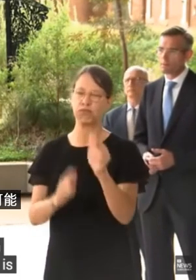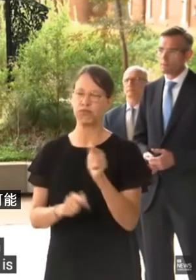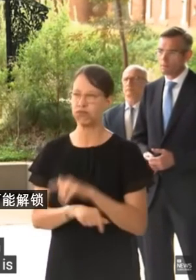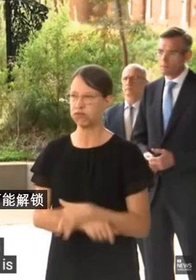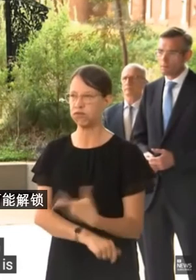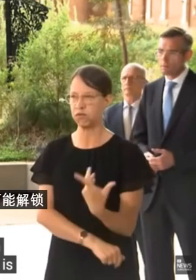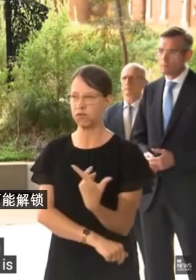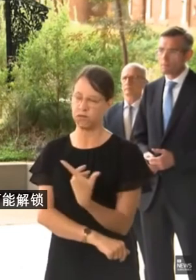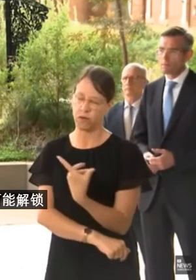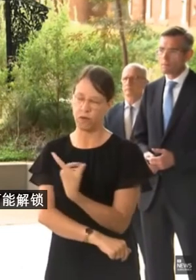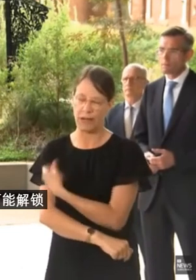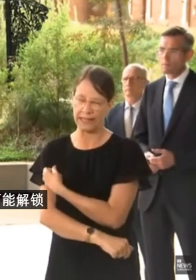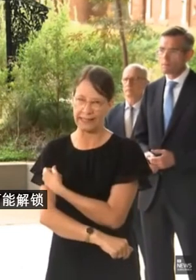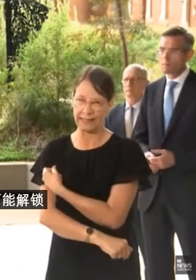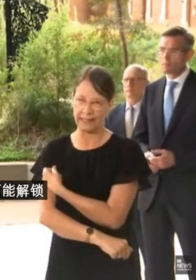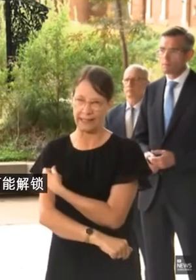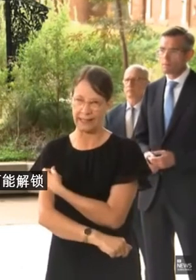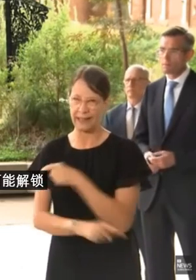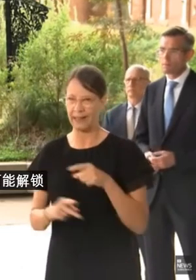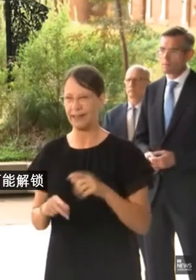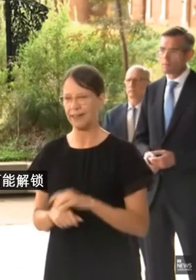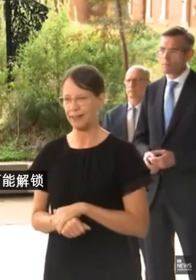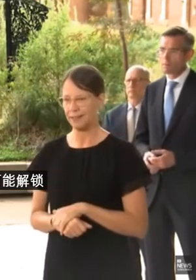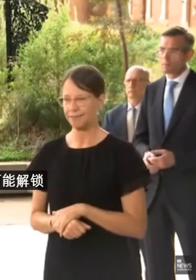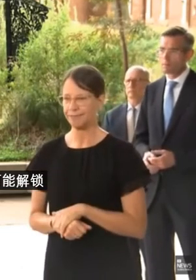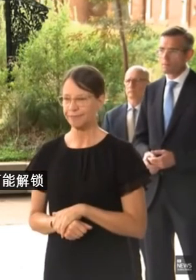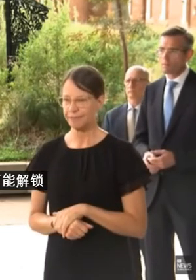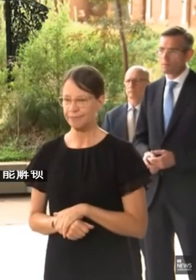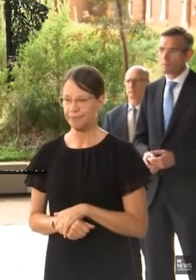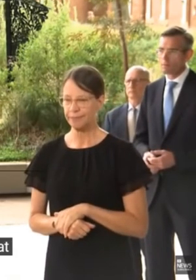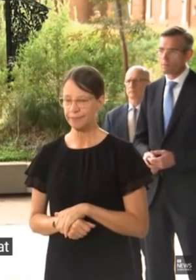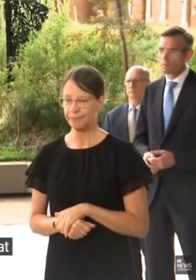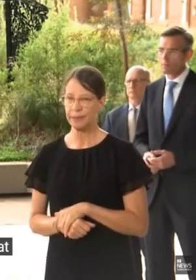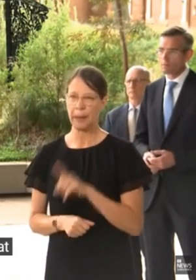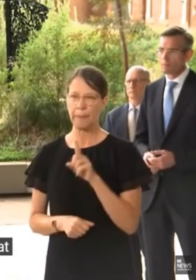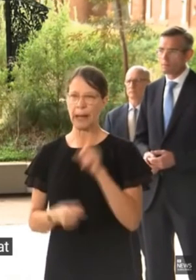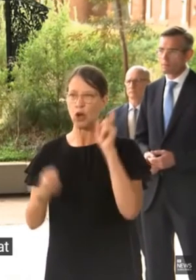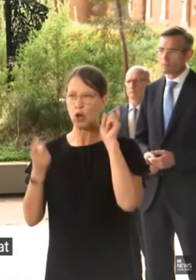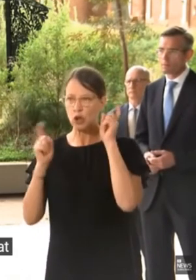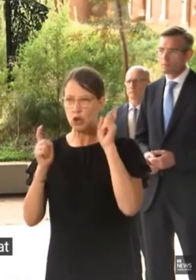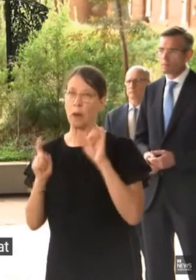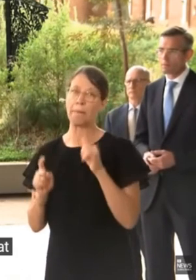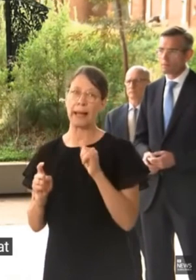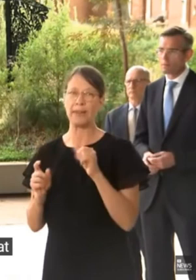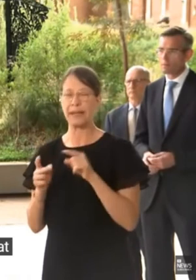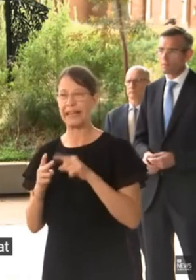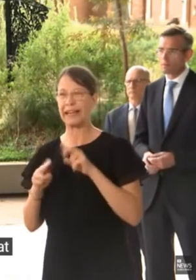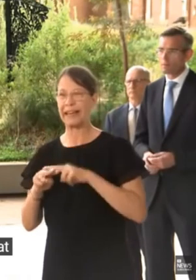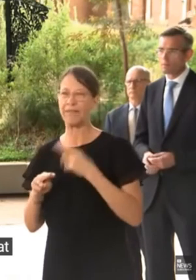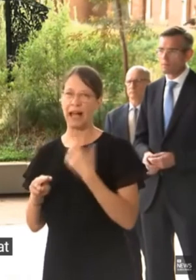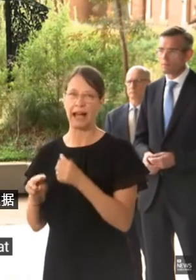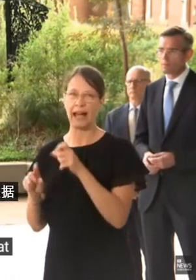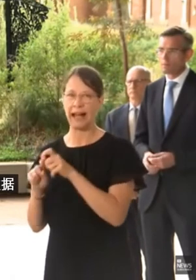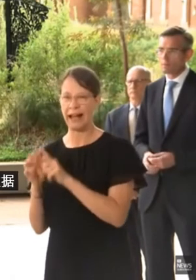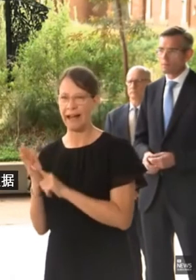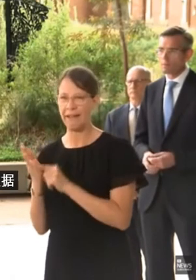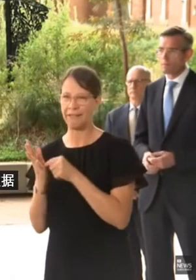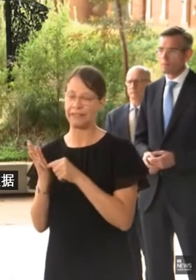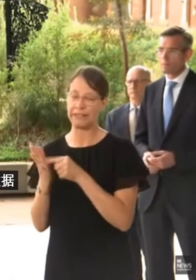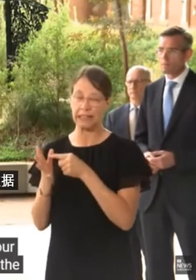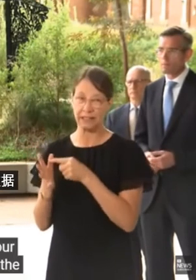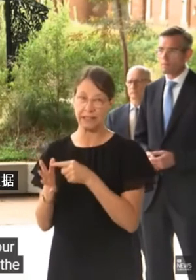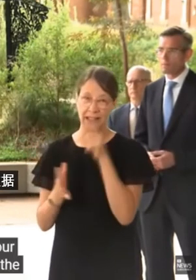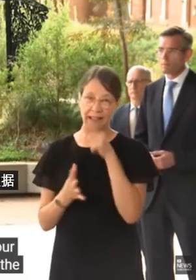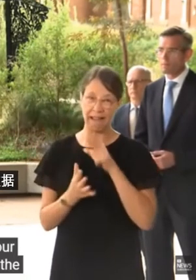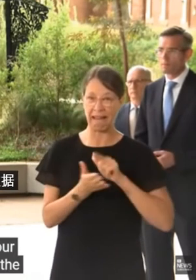is unlikely. Clearly there is concerns that you could get Delta and Omicron. We know that our data is showing